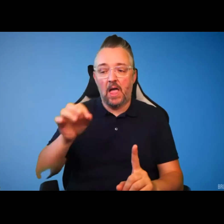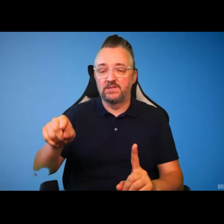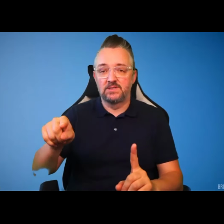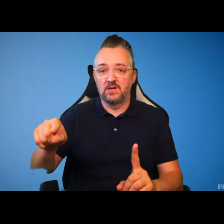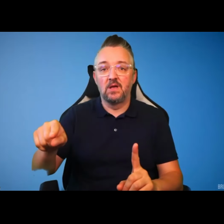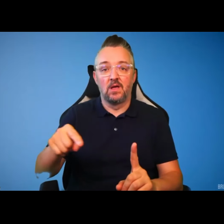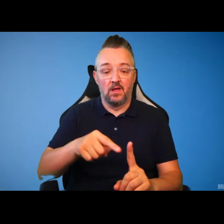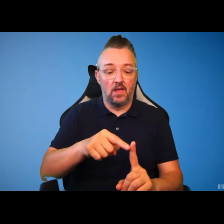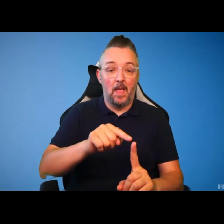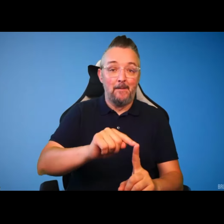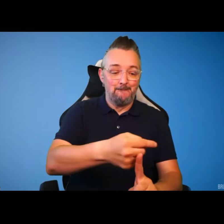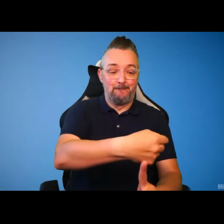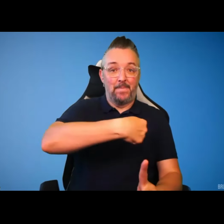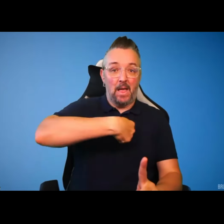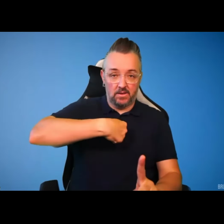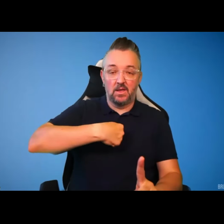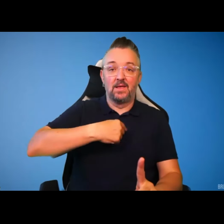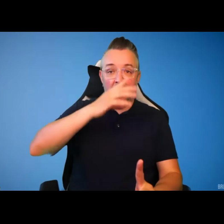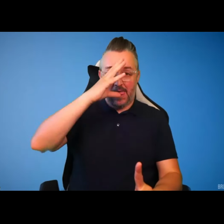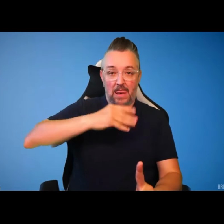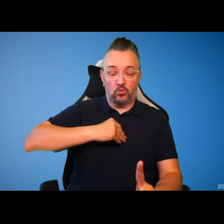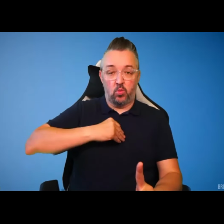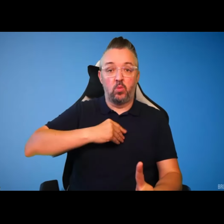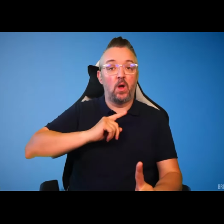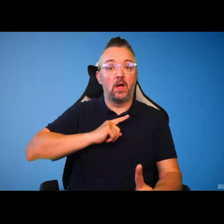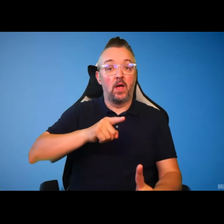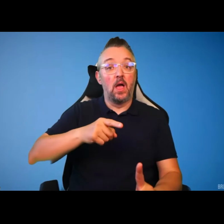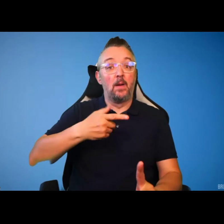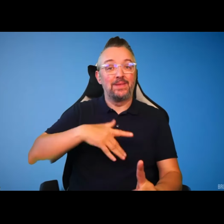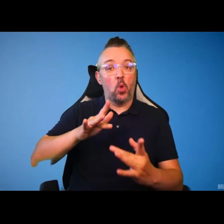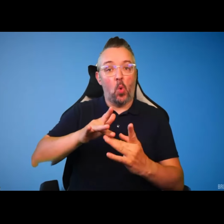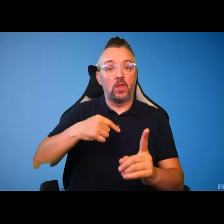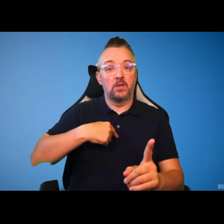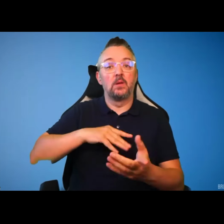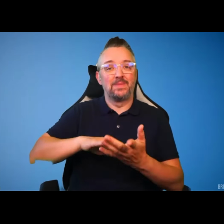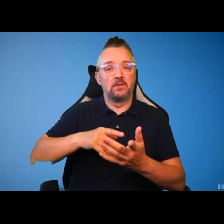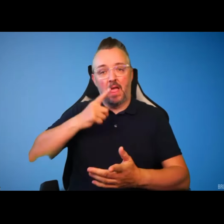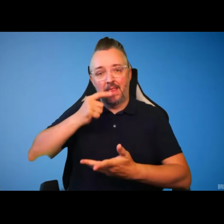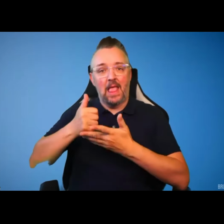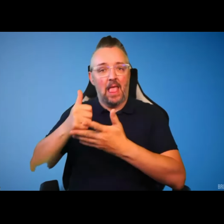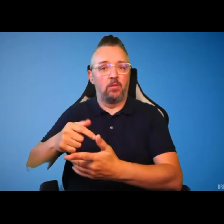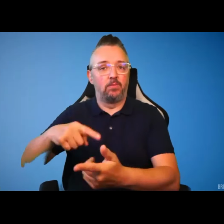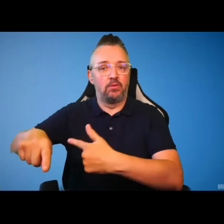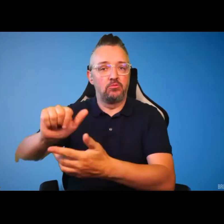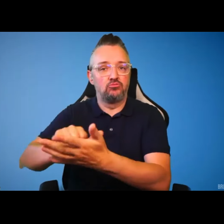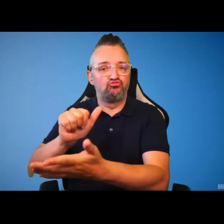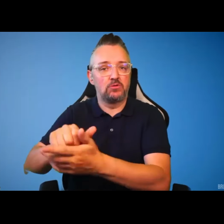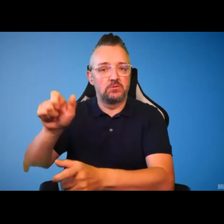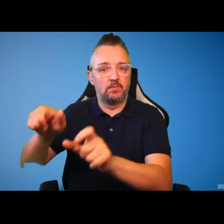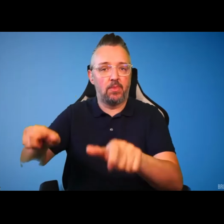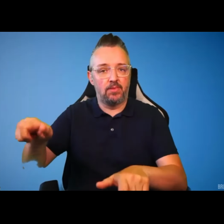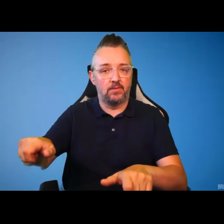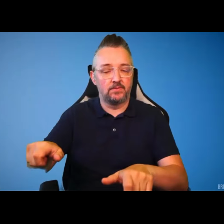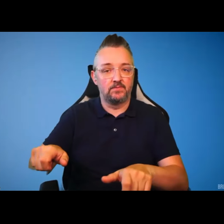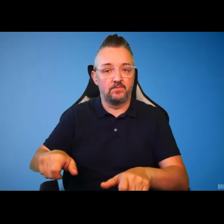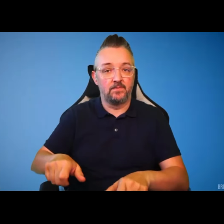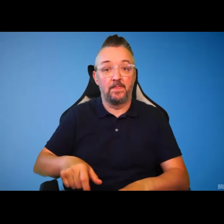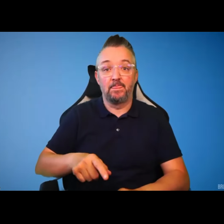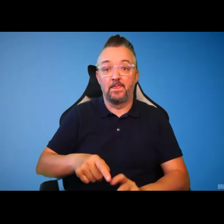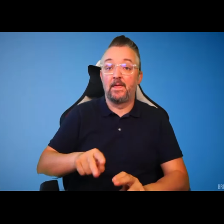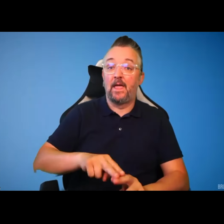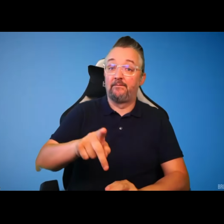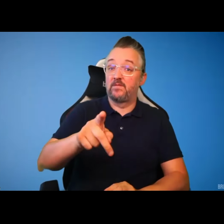as a contact. That way, they get the help that they need, and you get the help that you need. If you're a case, I think